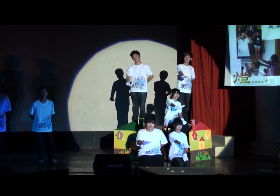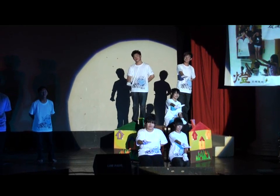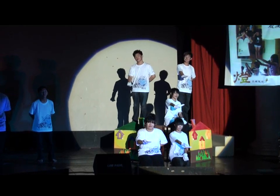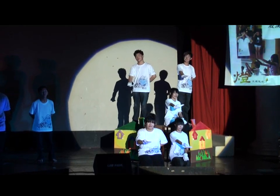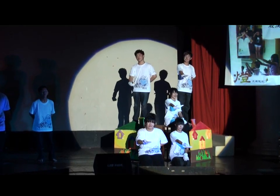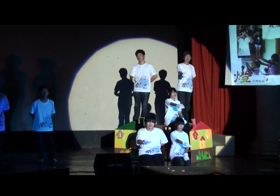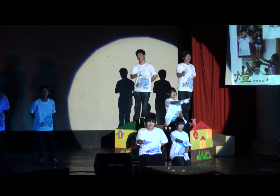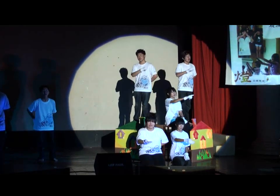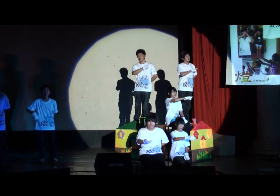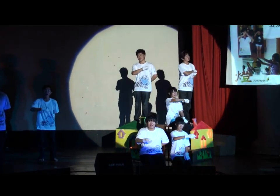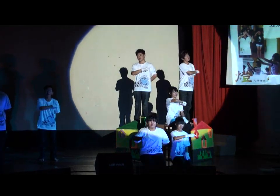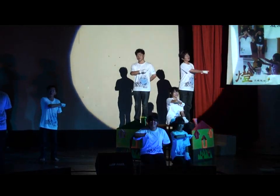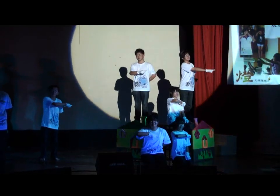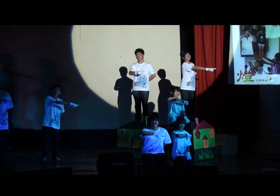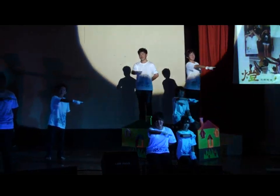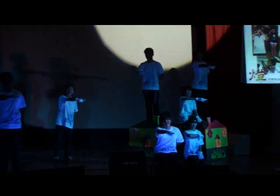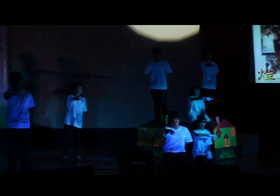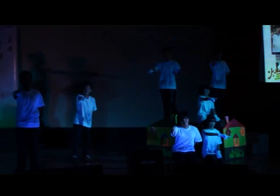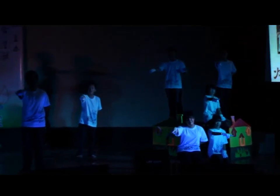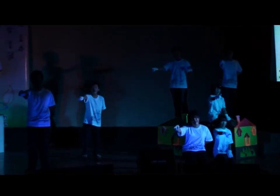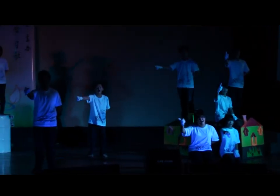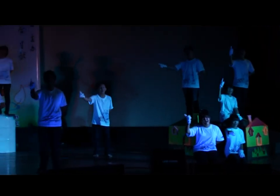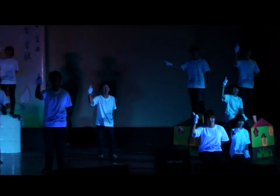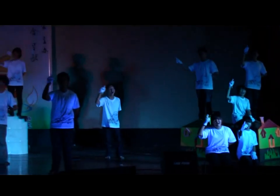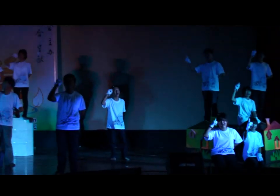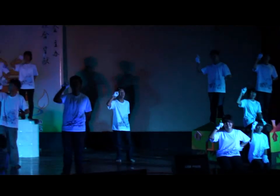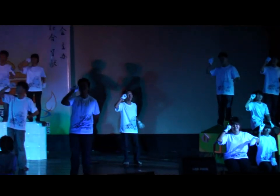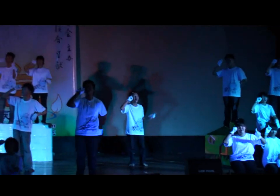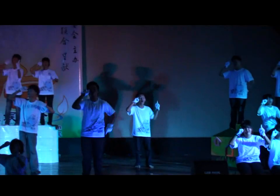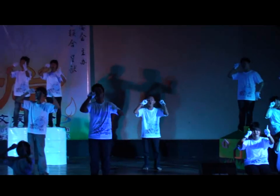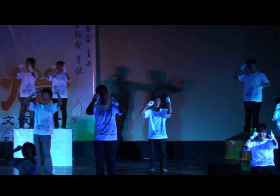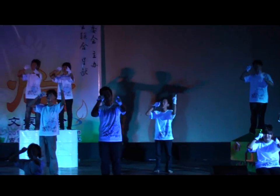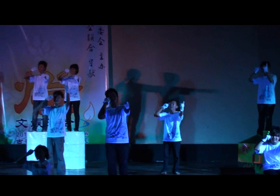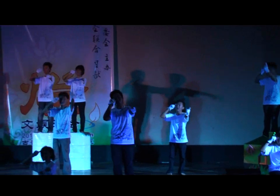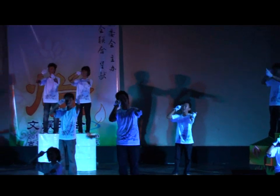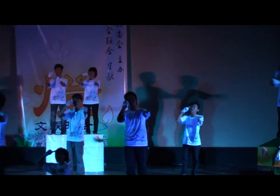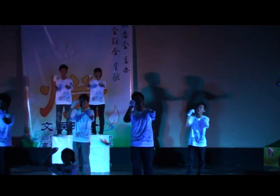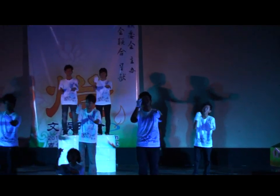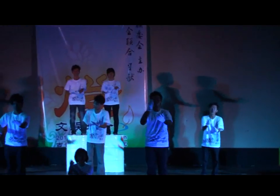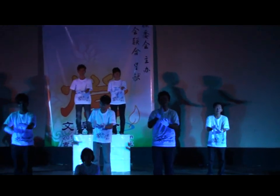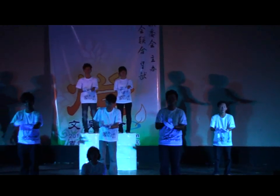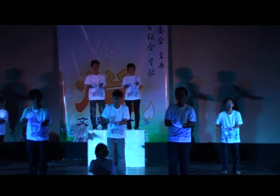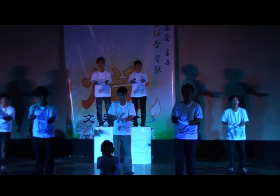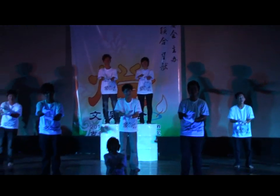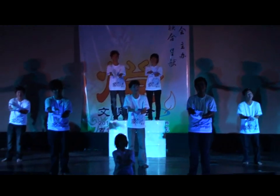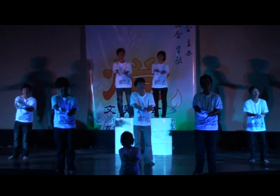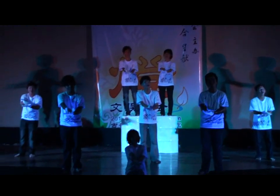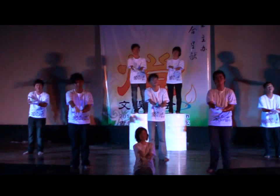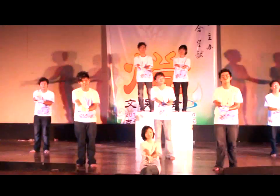About your time And I'll be keeping all the